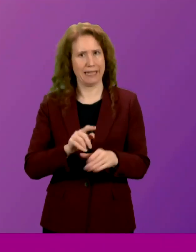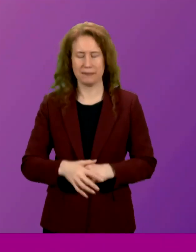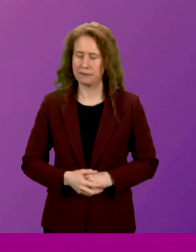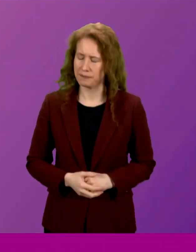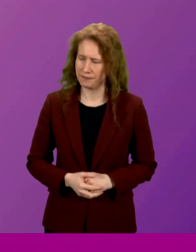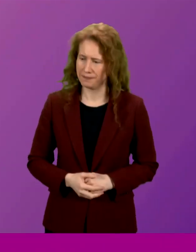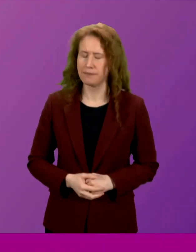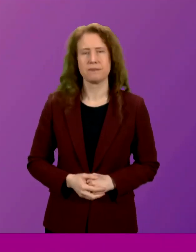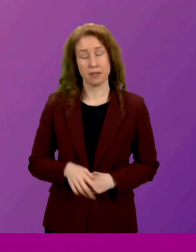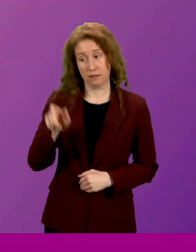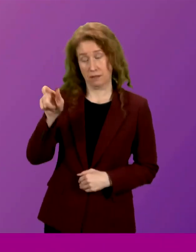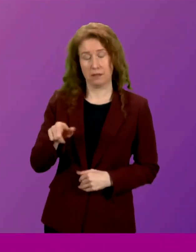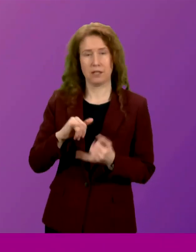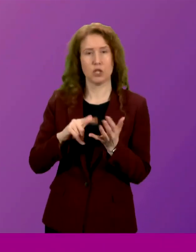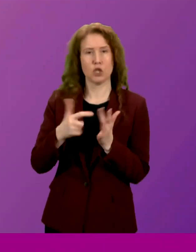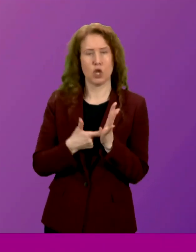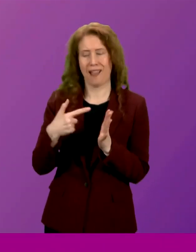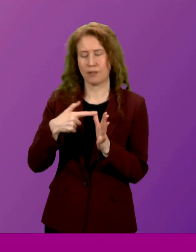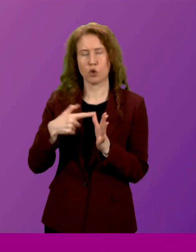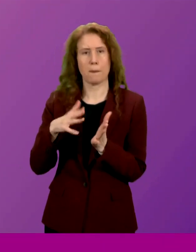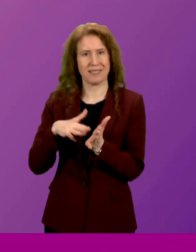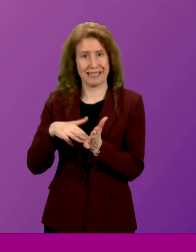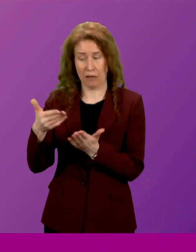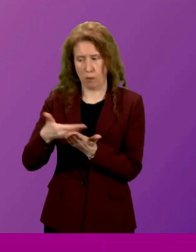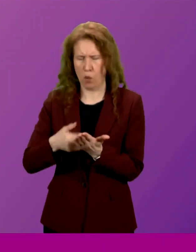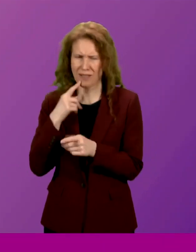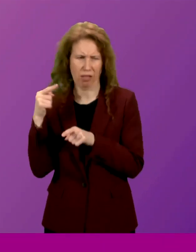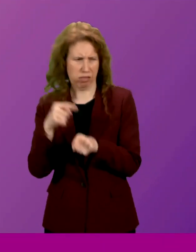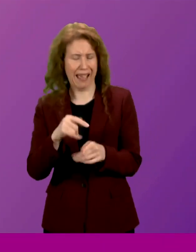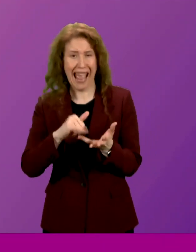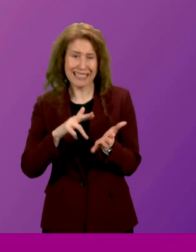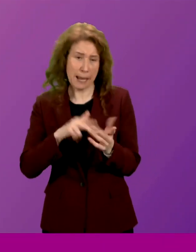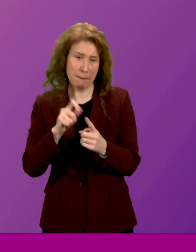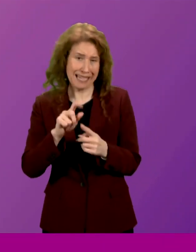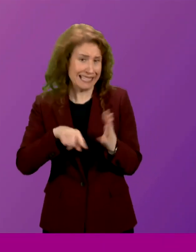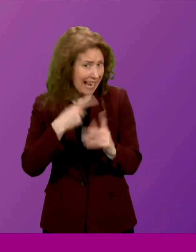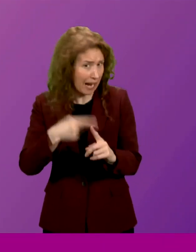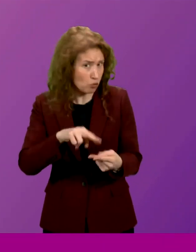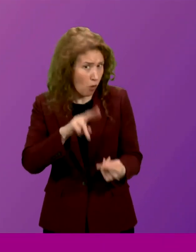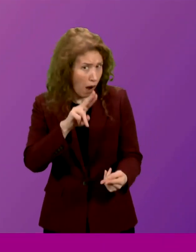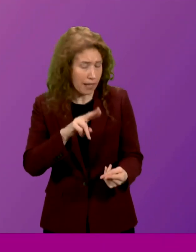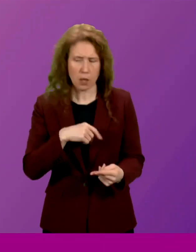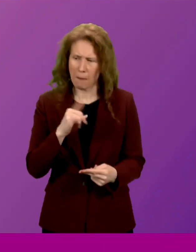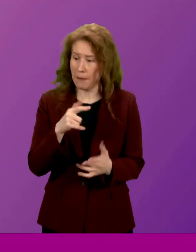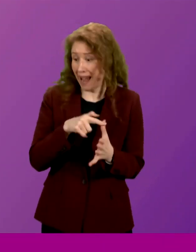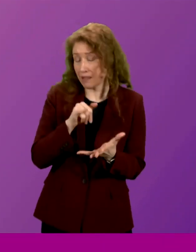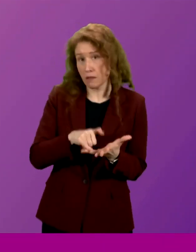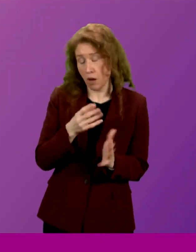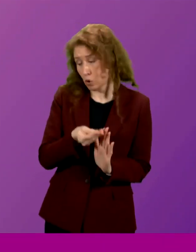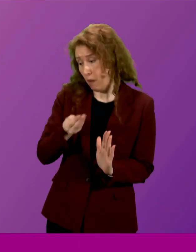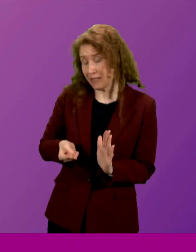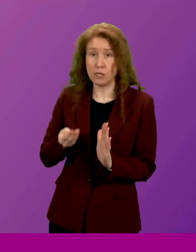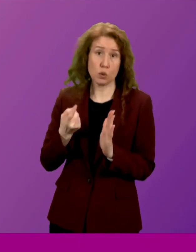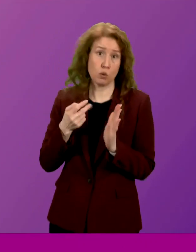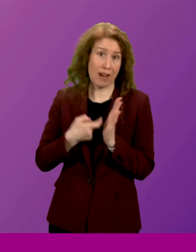Presiding Officer. Sir Anton Muscatelli's report is damning on the impact of SNP tax rises, so perhaps Anna Sarwar can pass it to Rachel Reeves before